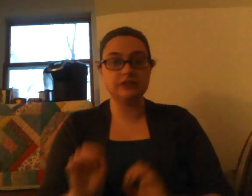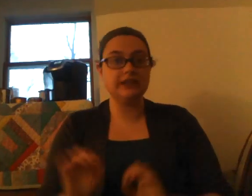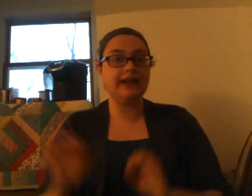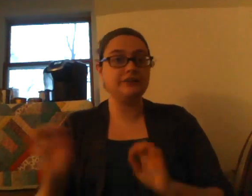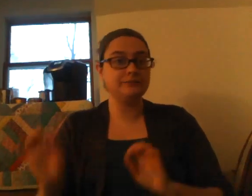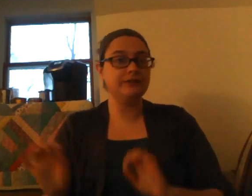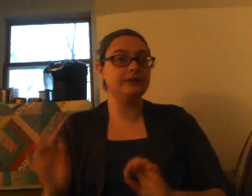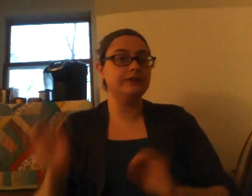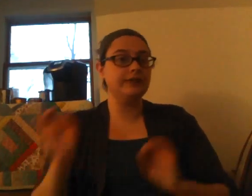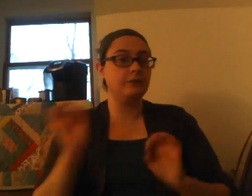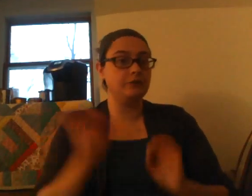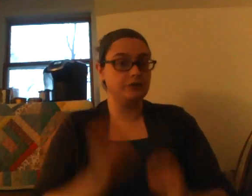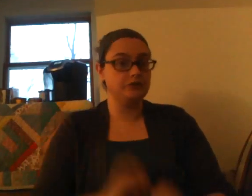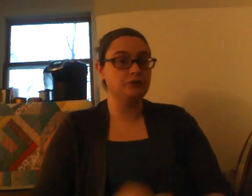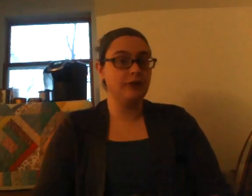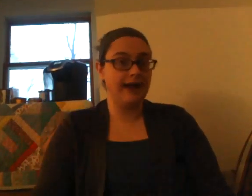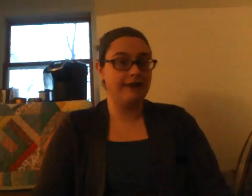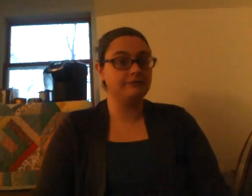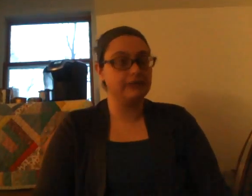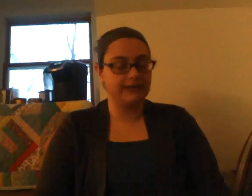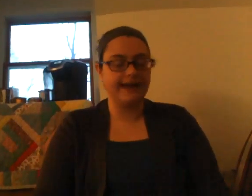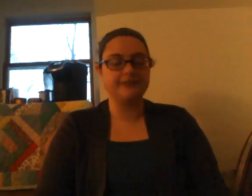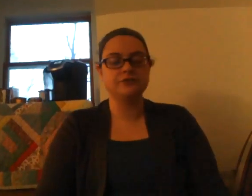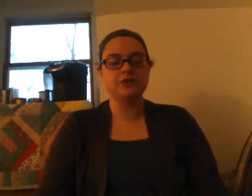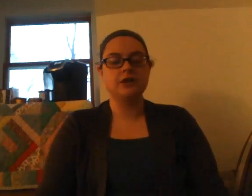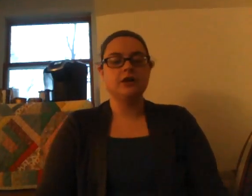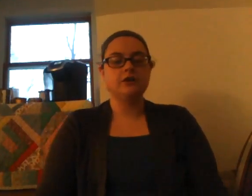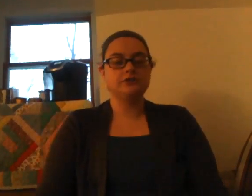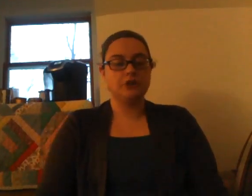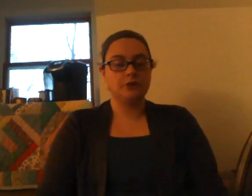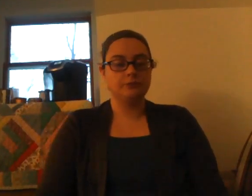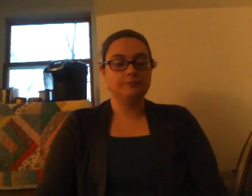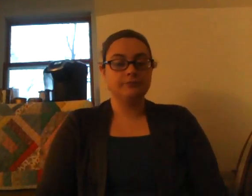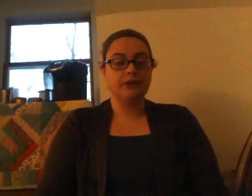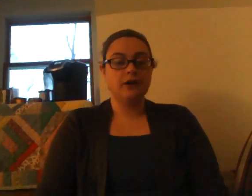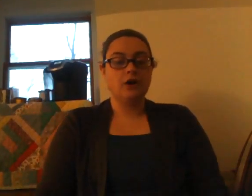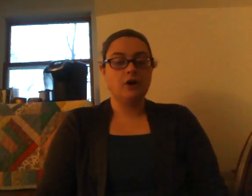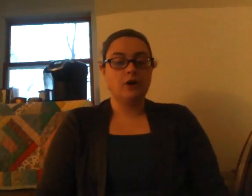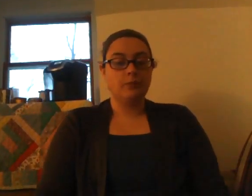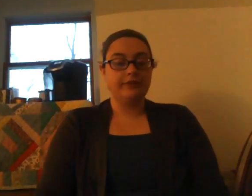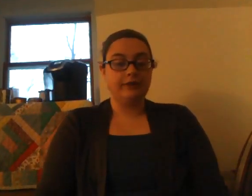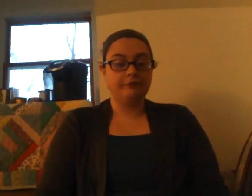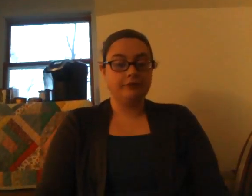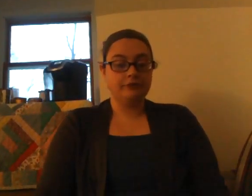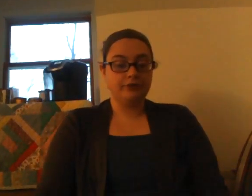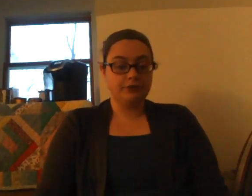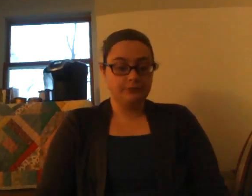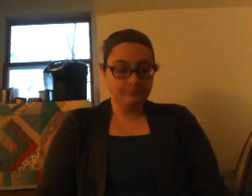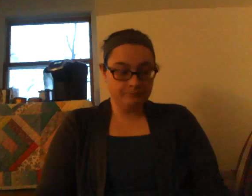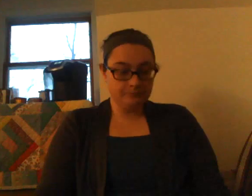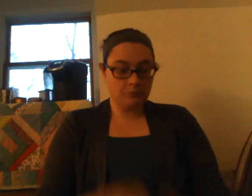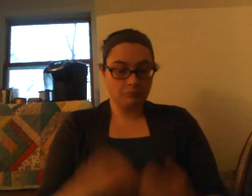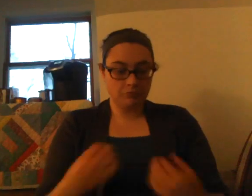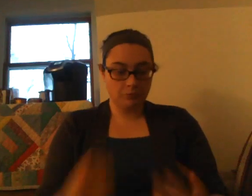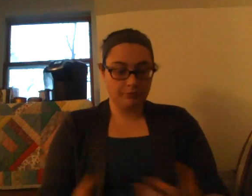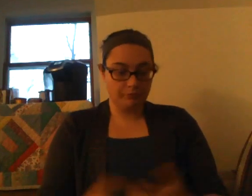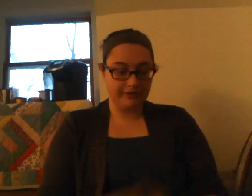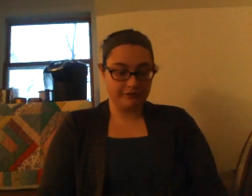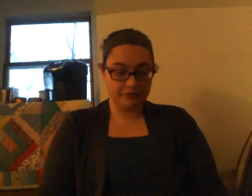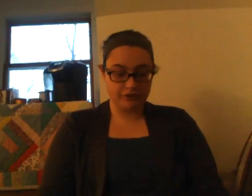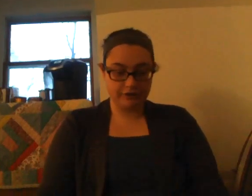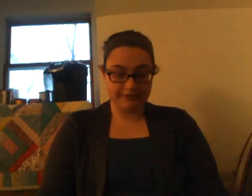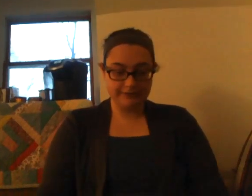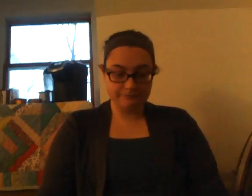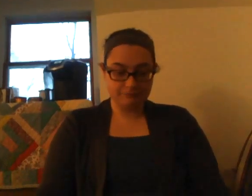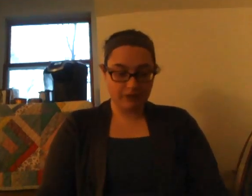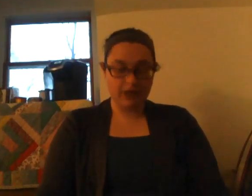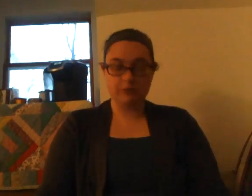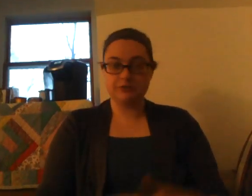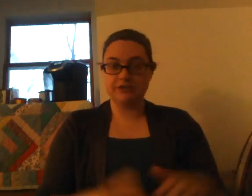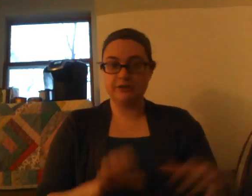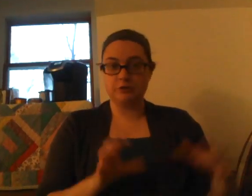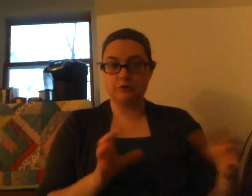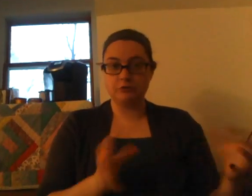class period that we do have class. So without further ado, we will get started. I will tell you the